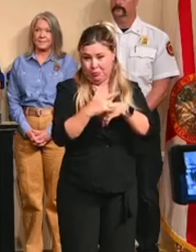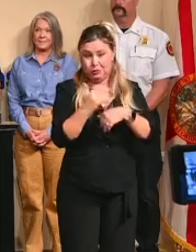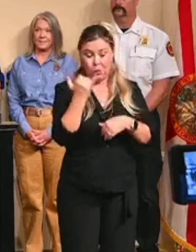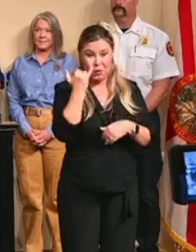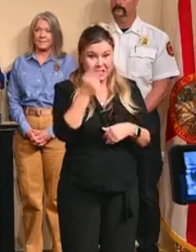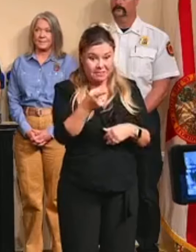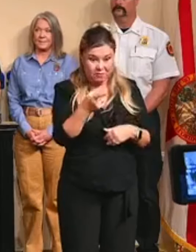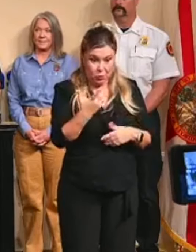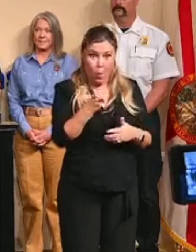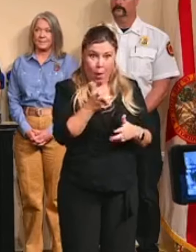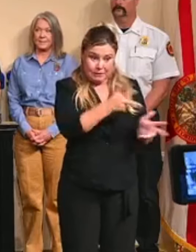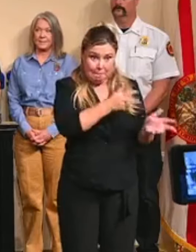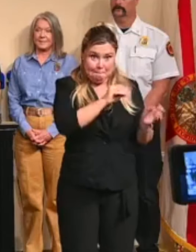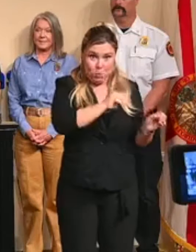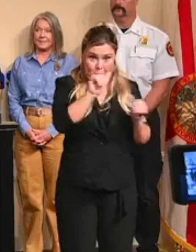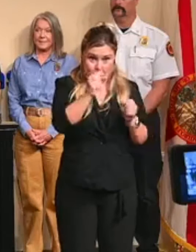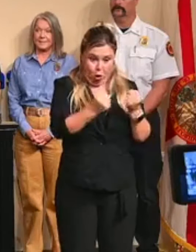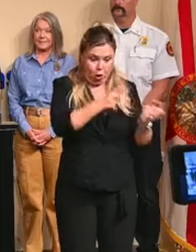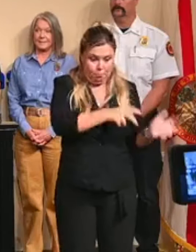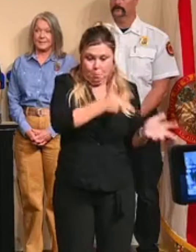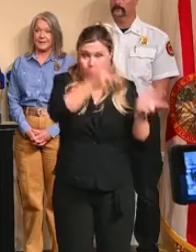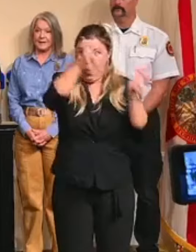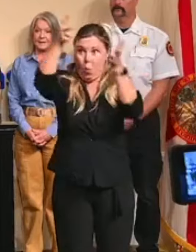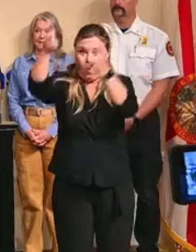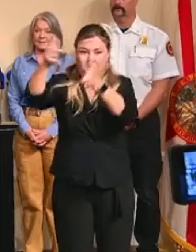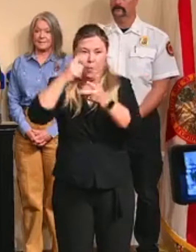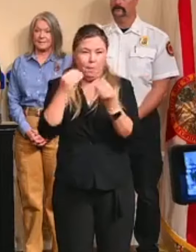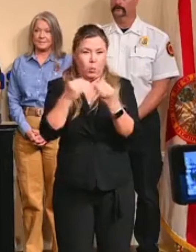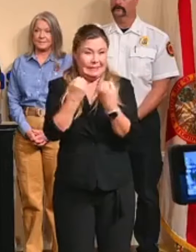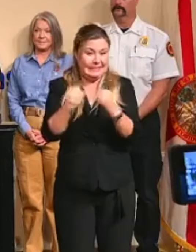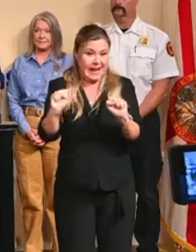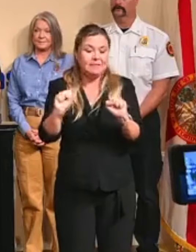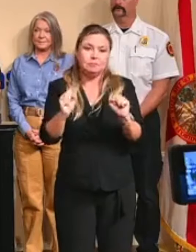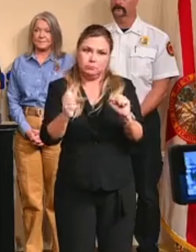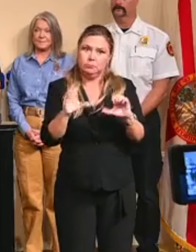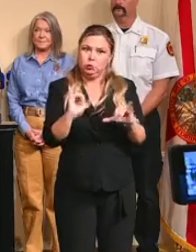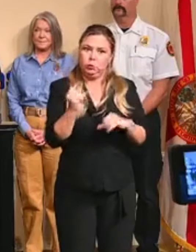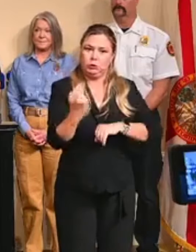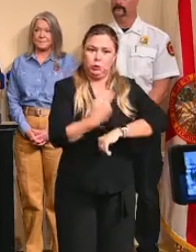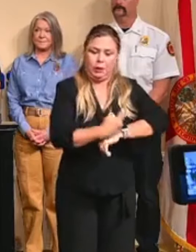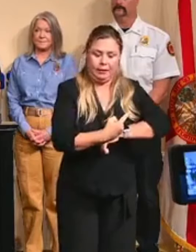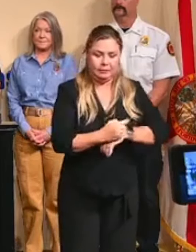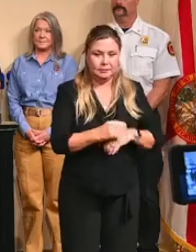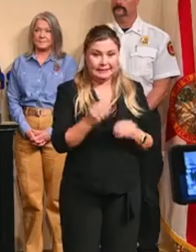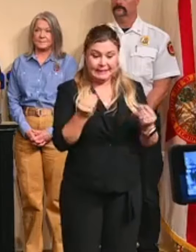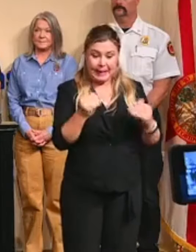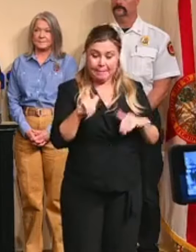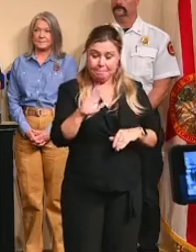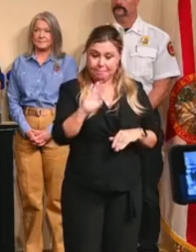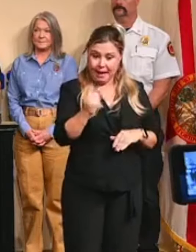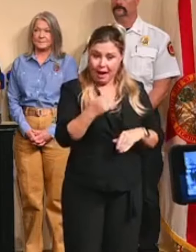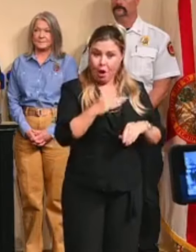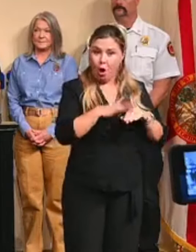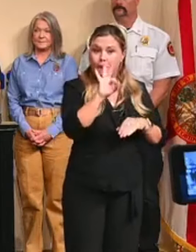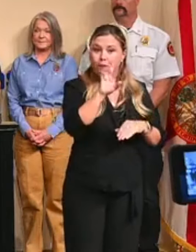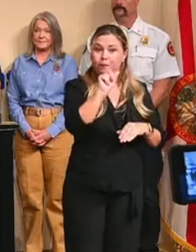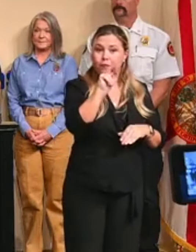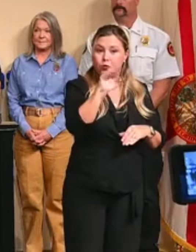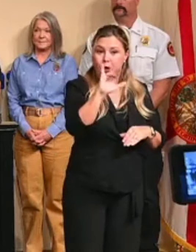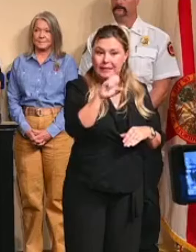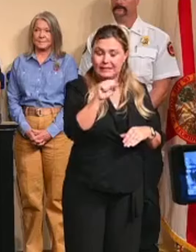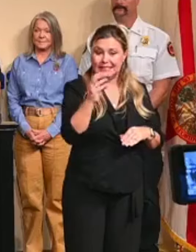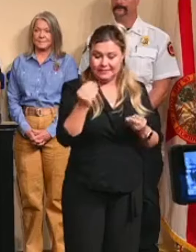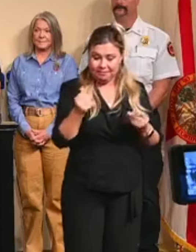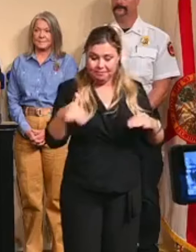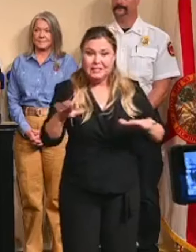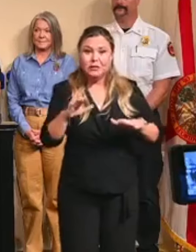so if you would like to take advantage of that, take the opportunity today to do so. Sandbagging operations on Francis Field commenced